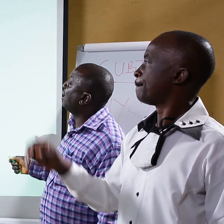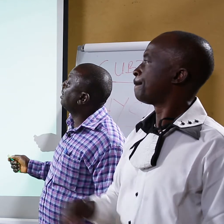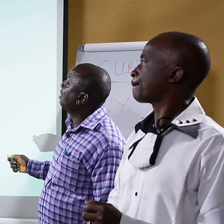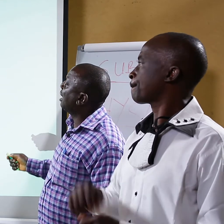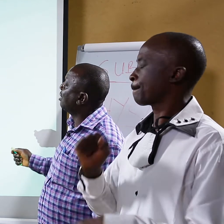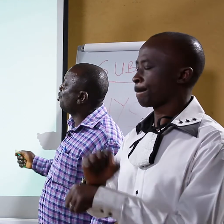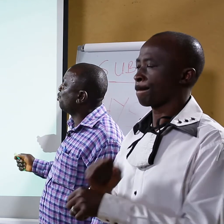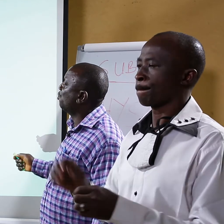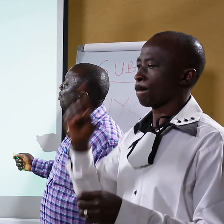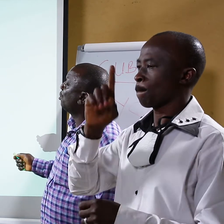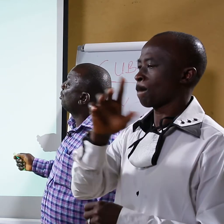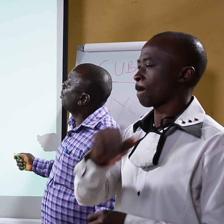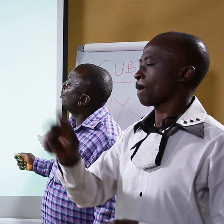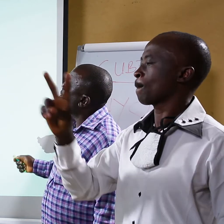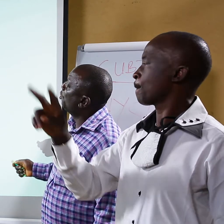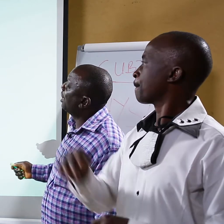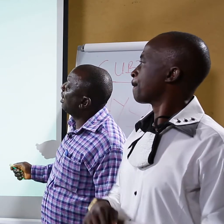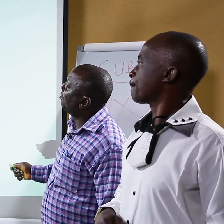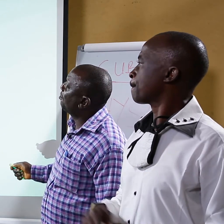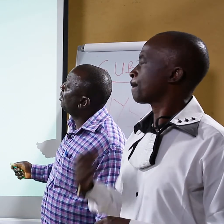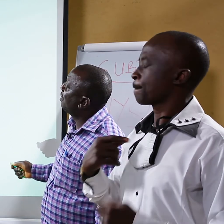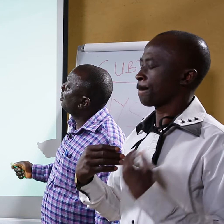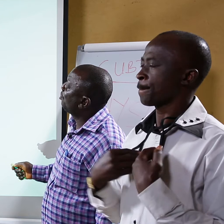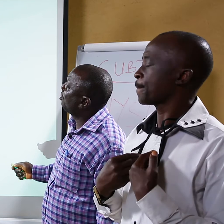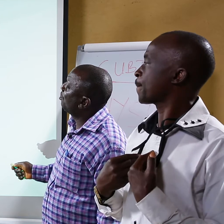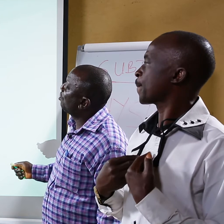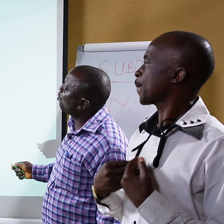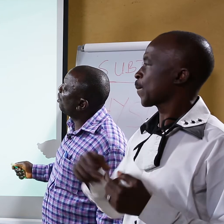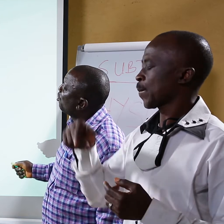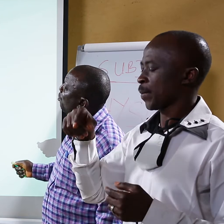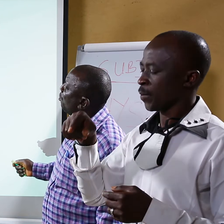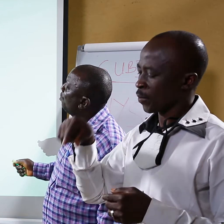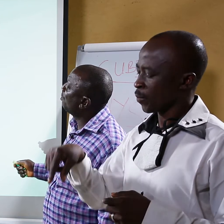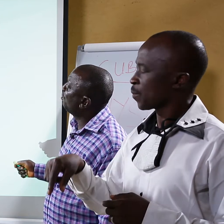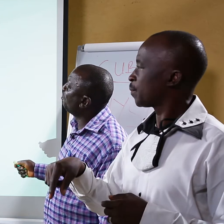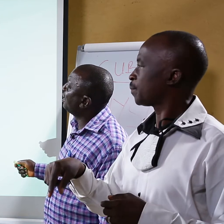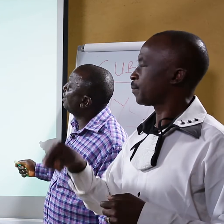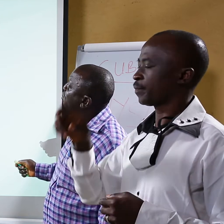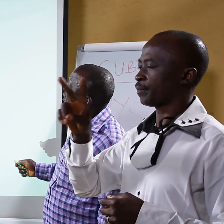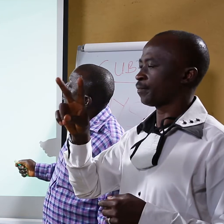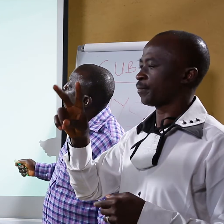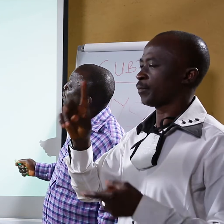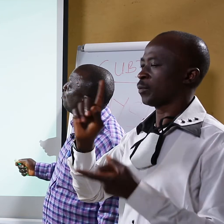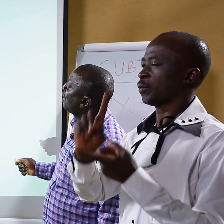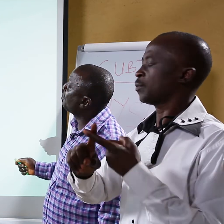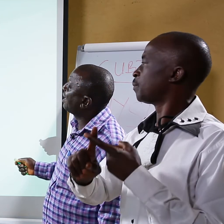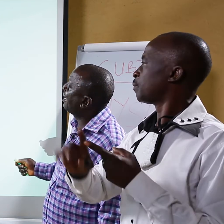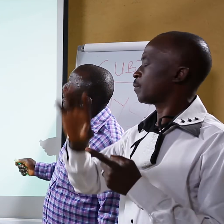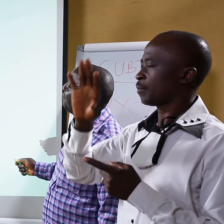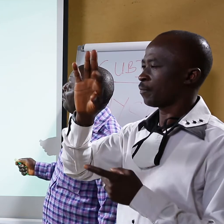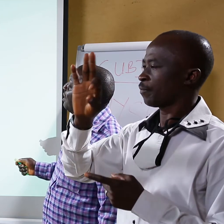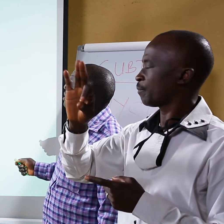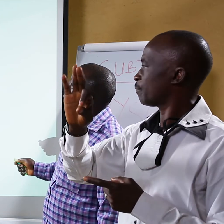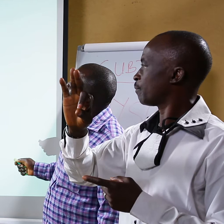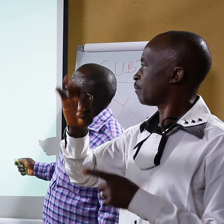equation 1 and 2, we will have small q V to be equals to capital